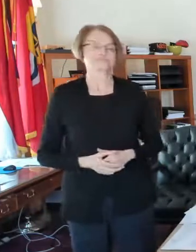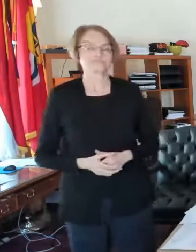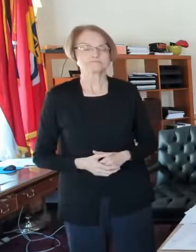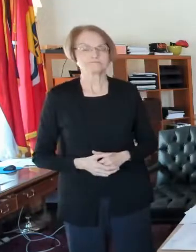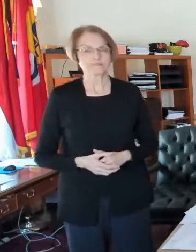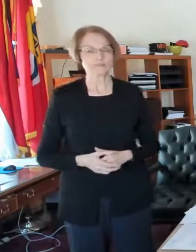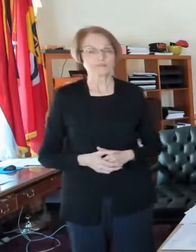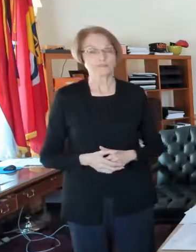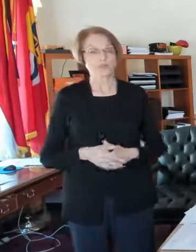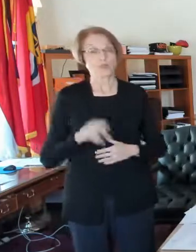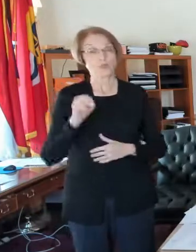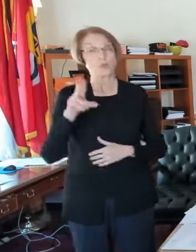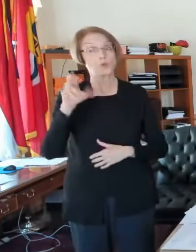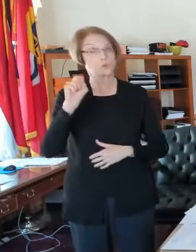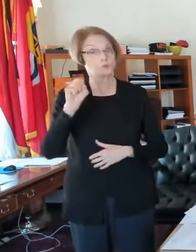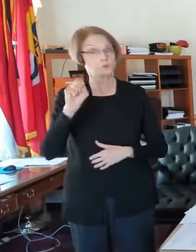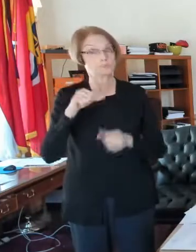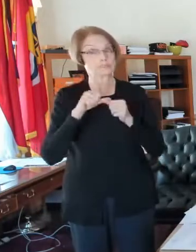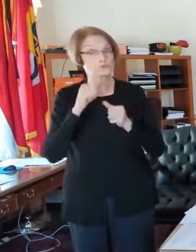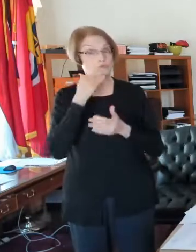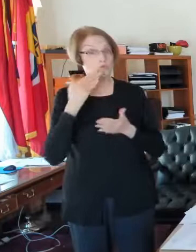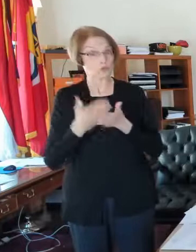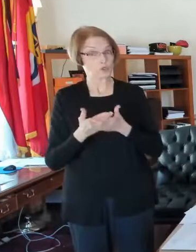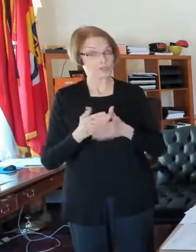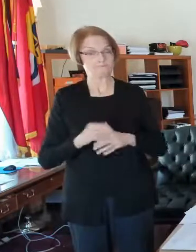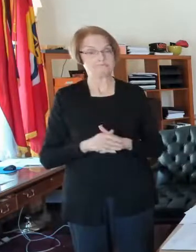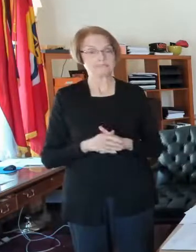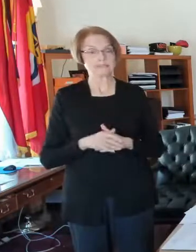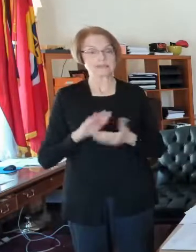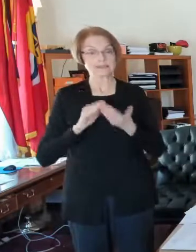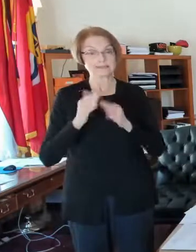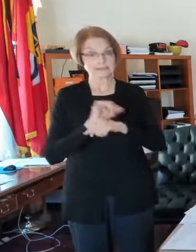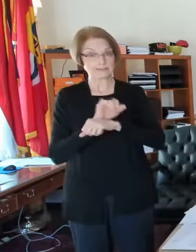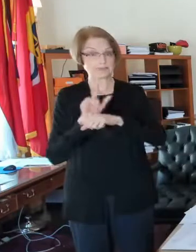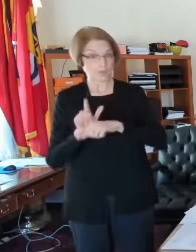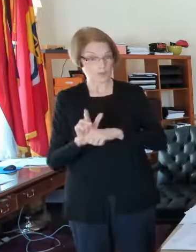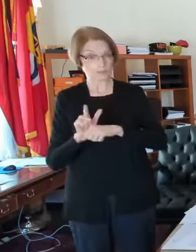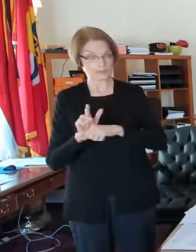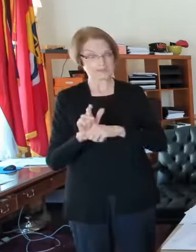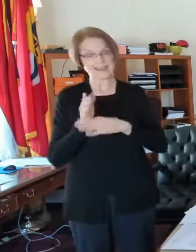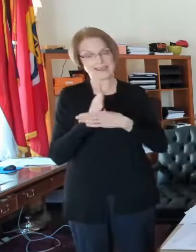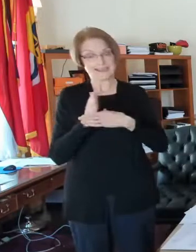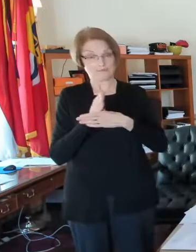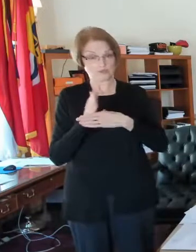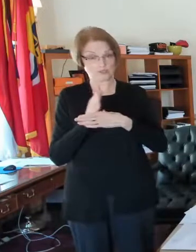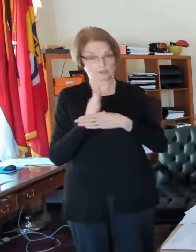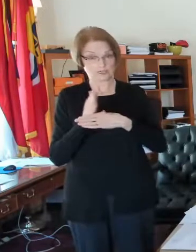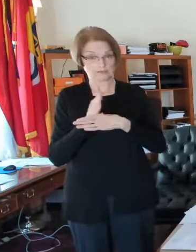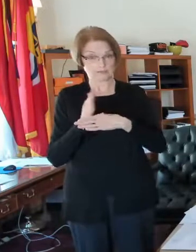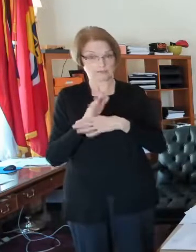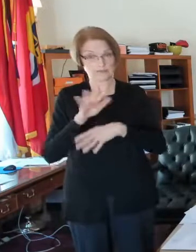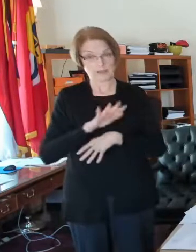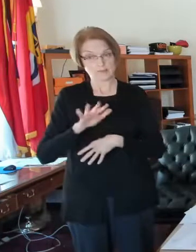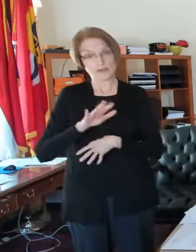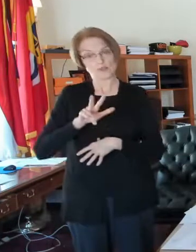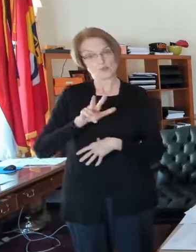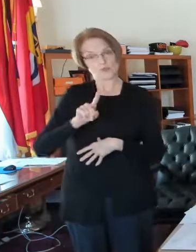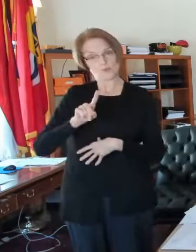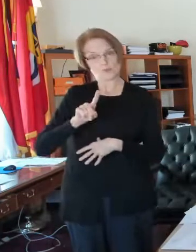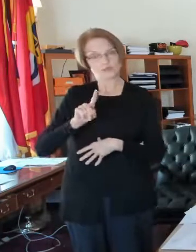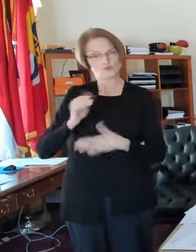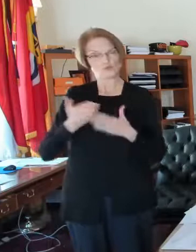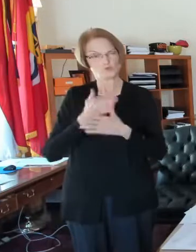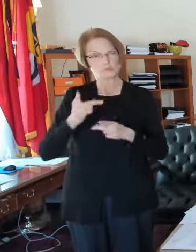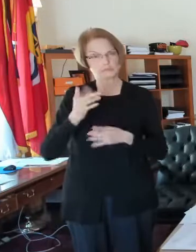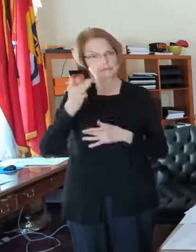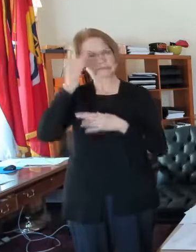news continues to be good. The city of St. Louis is averaging about 31